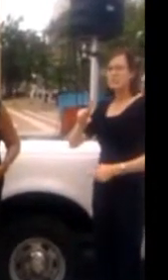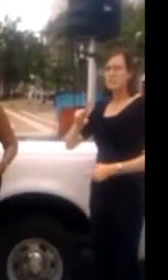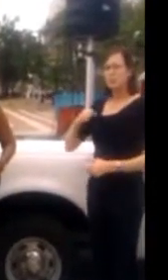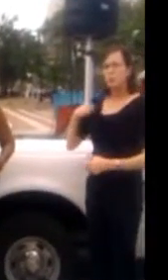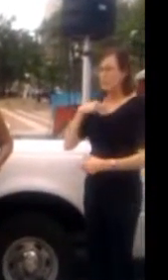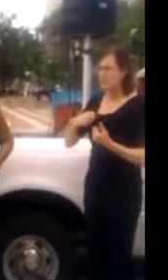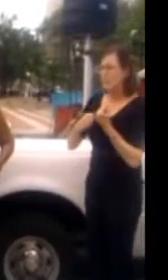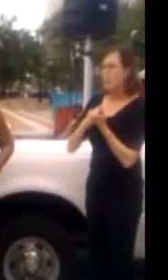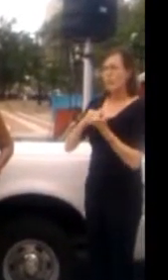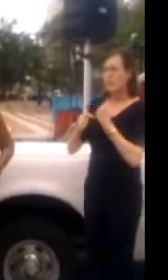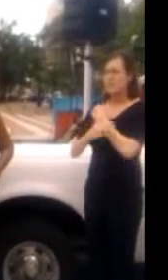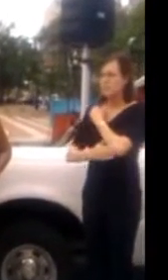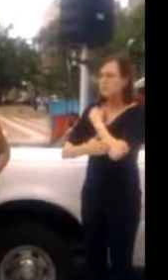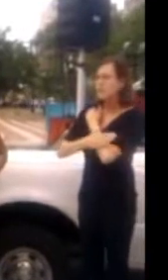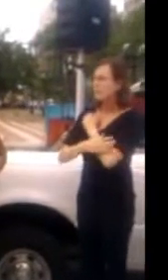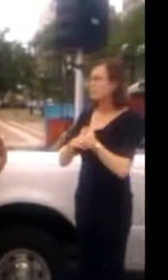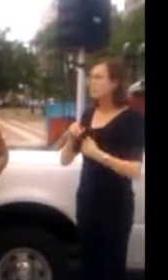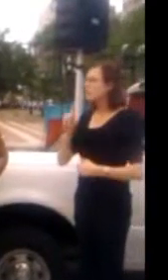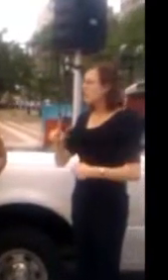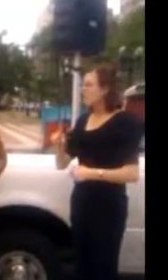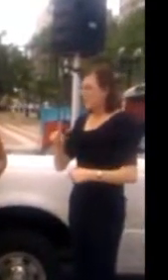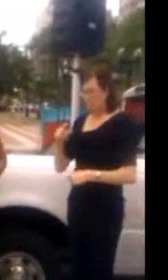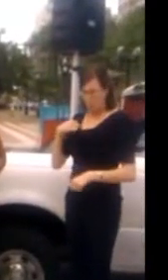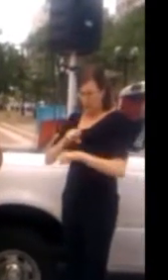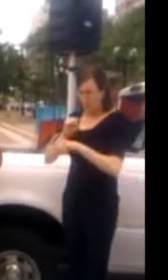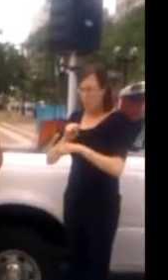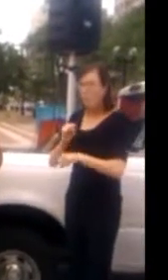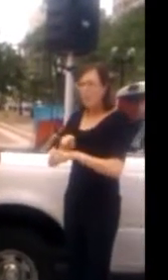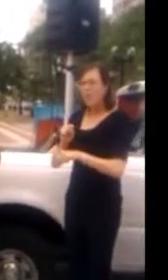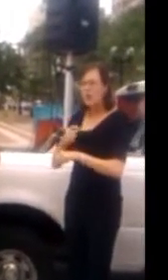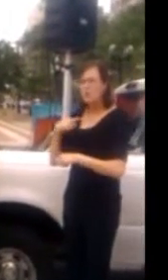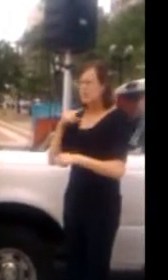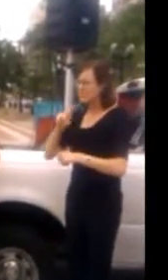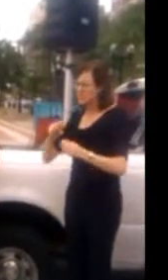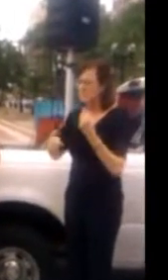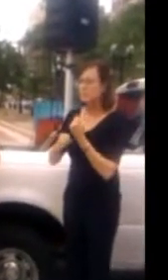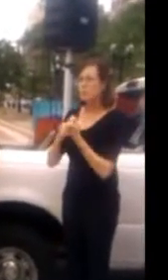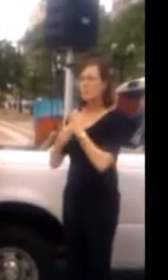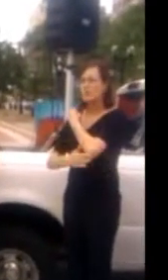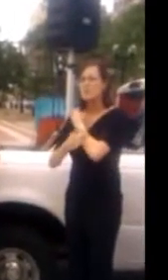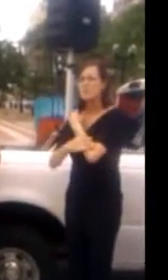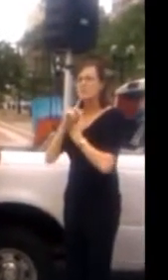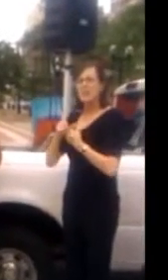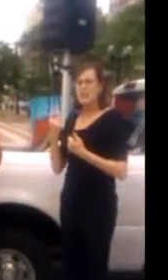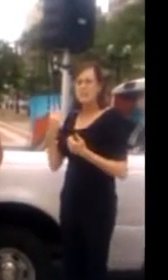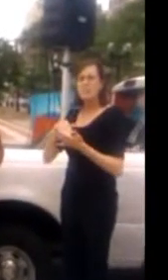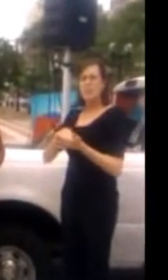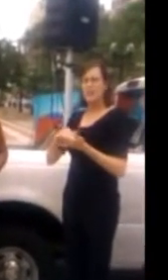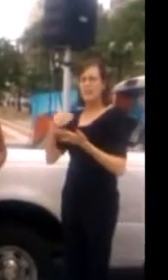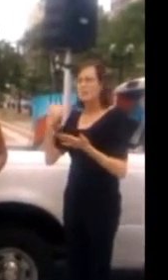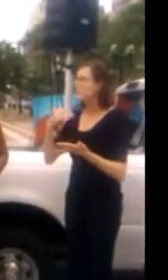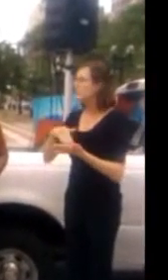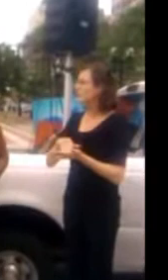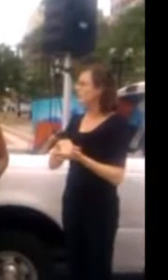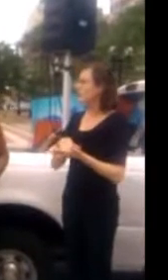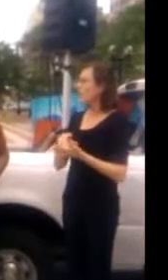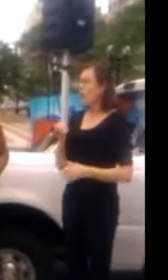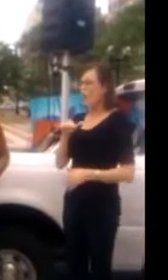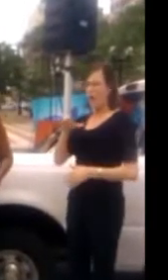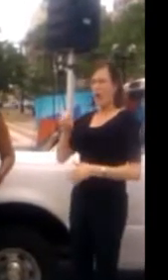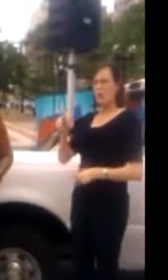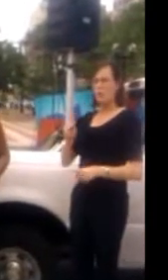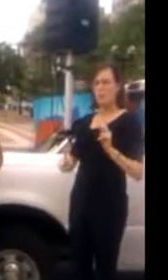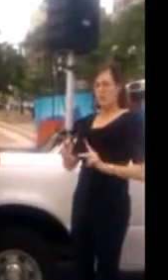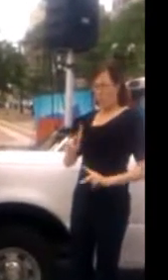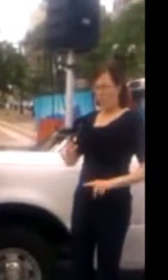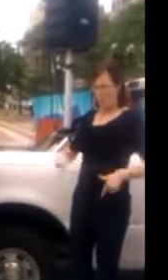of this nation. The working people are the backbone of this nation. This thousands and thousands of Ohioans